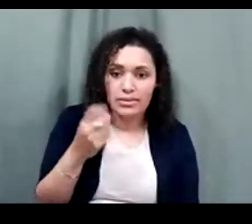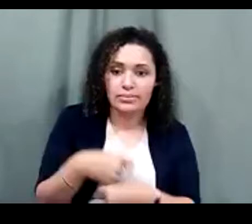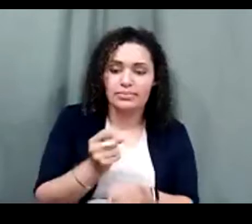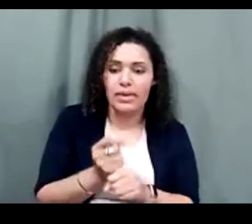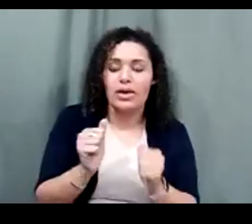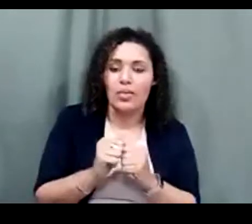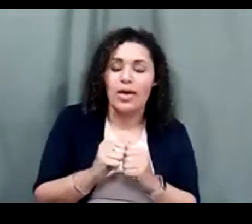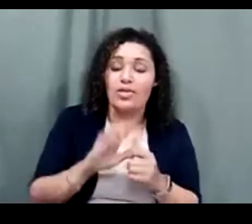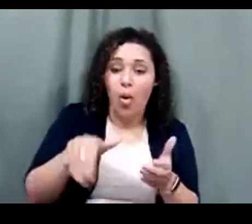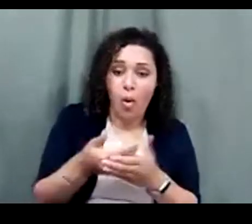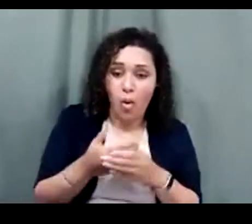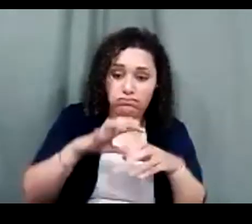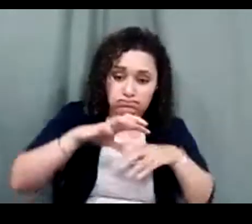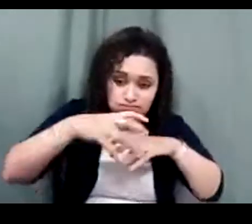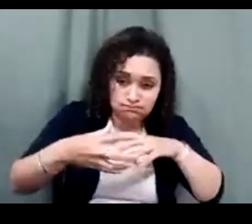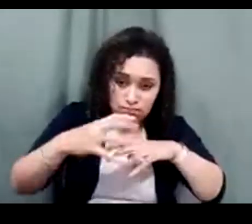cluster into the tank.